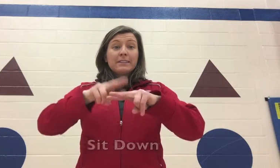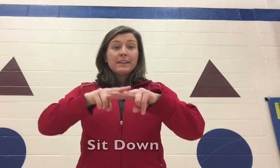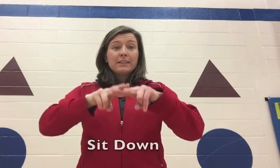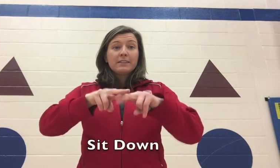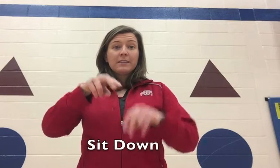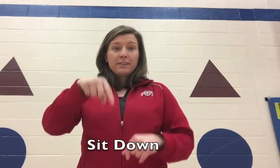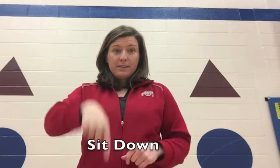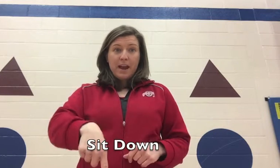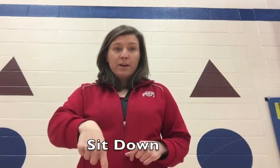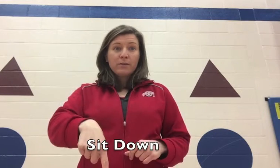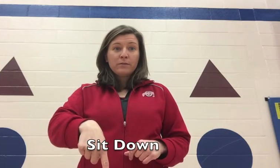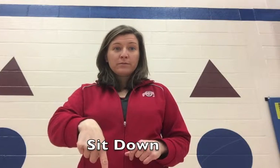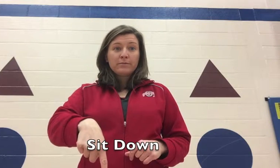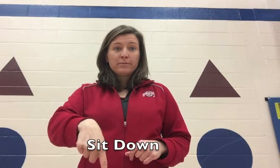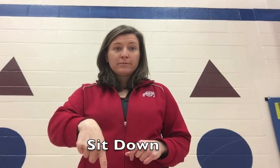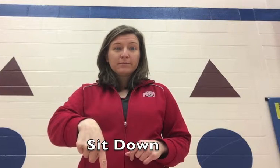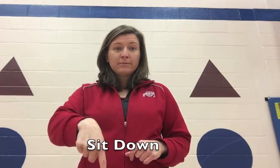Sit down.